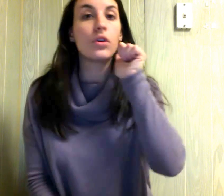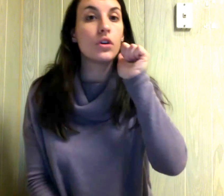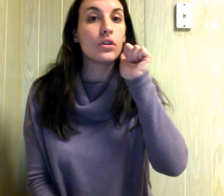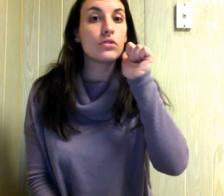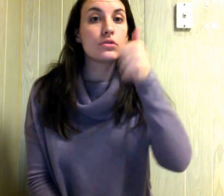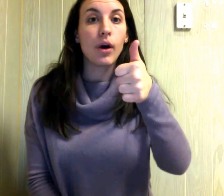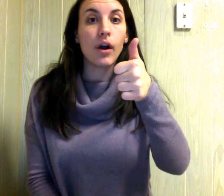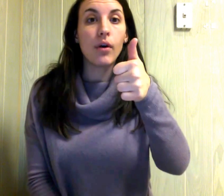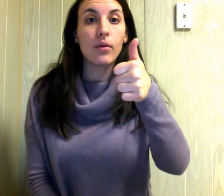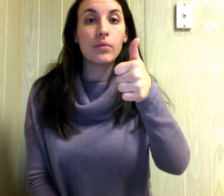Tomorrow.